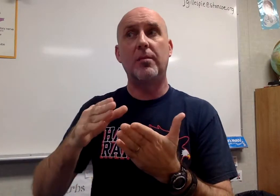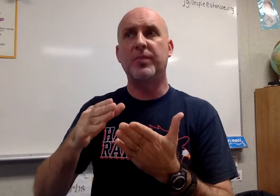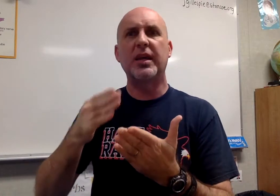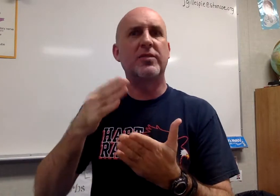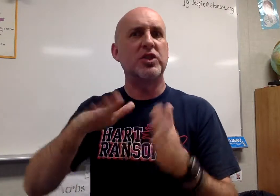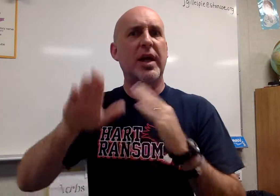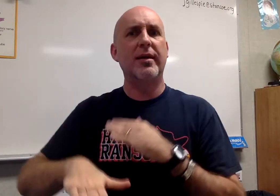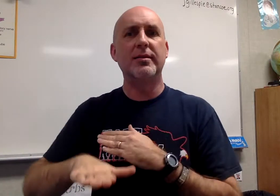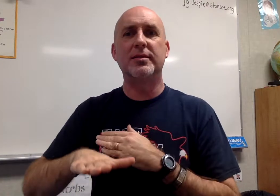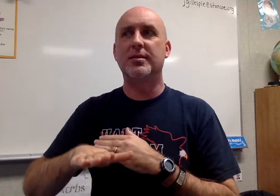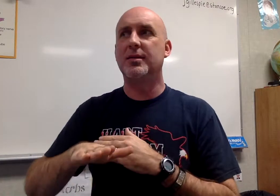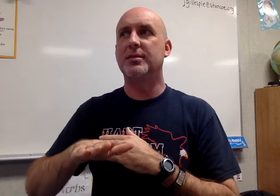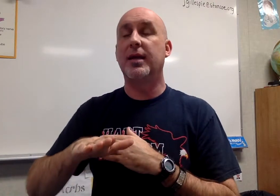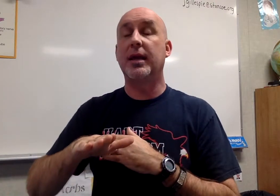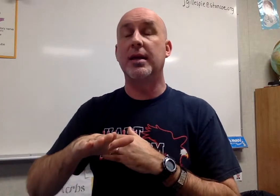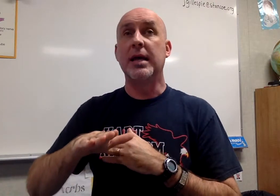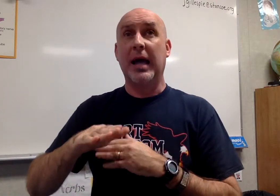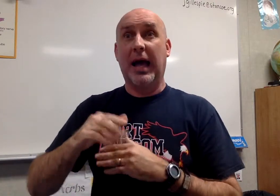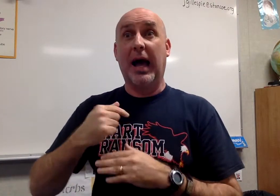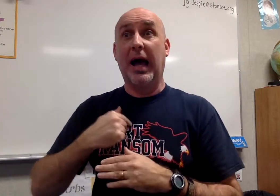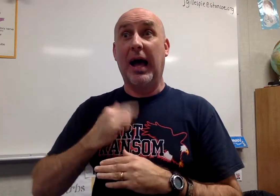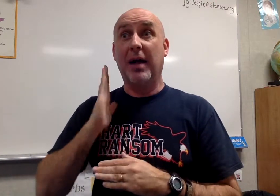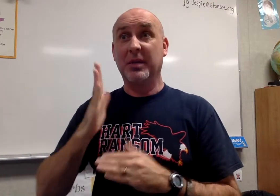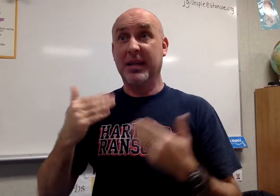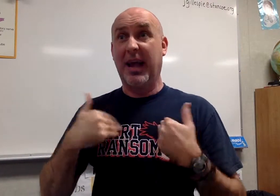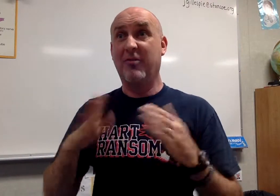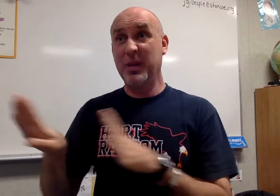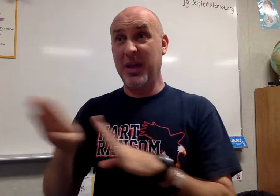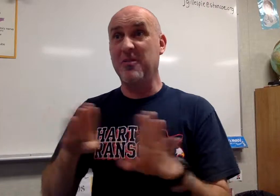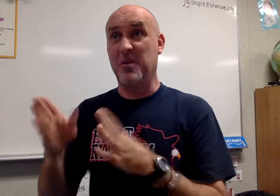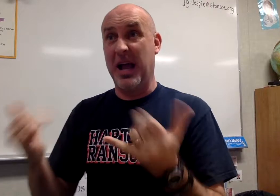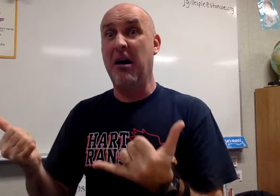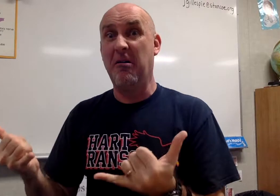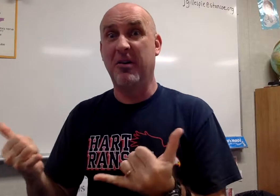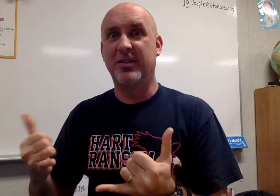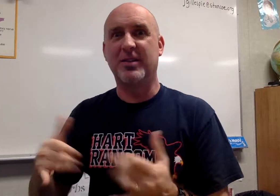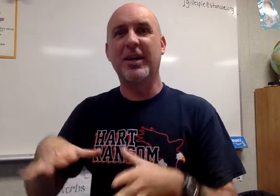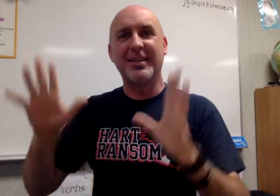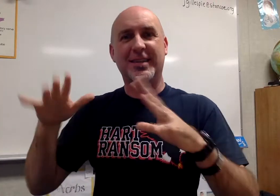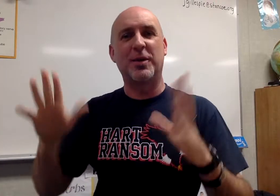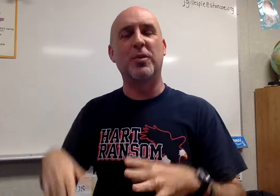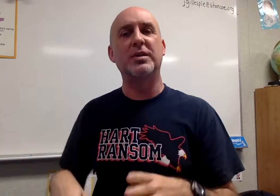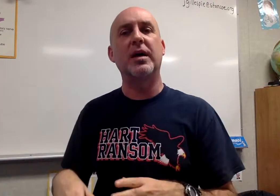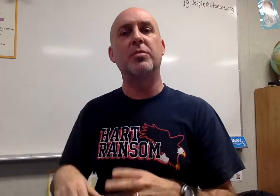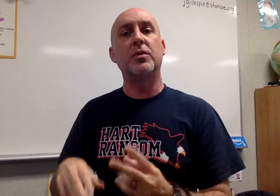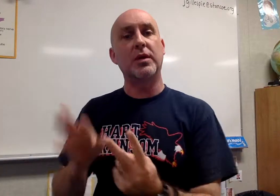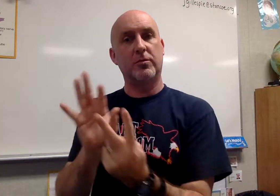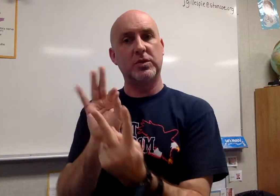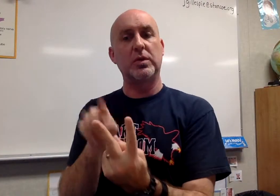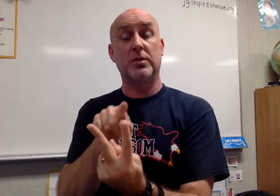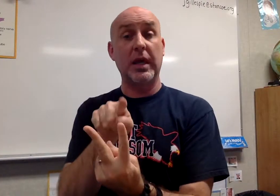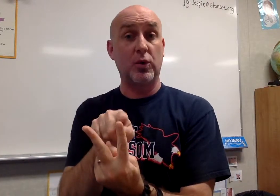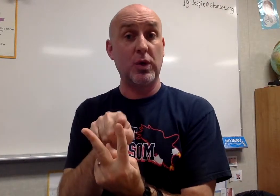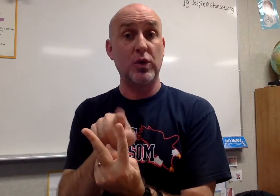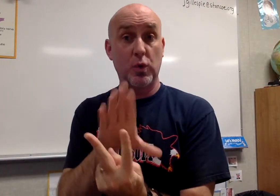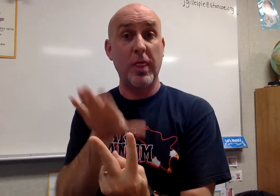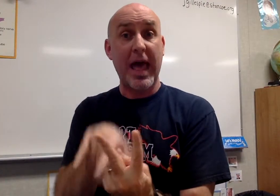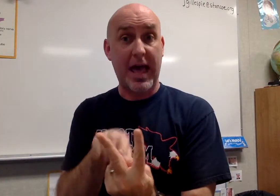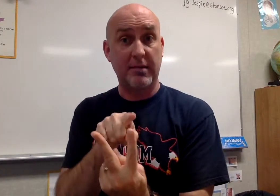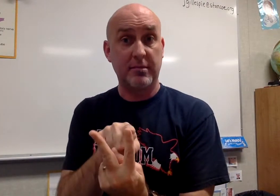like if a child is like, I'm going to have behavior now, and they're starting to get worked up, you can give them a choice. Okay, you can do that. You